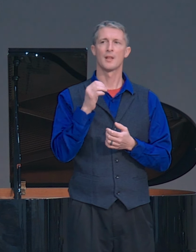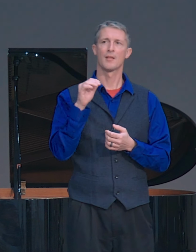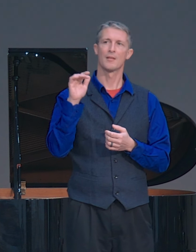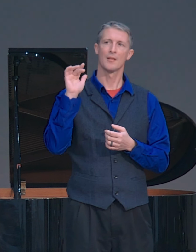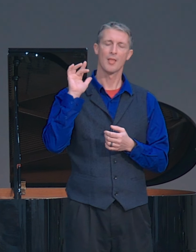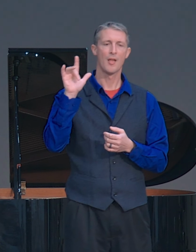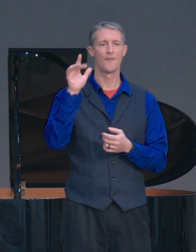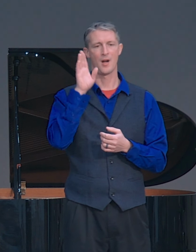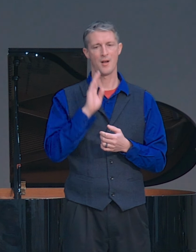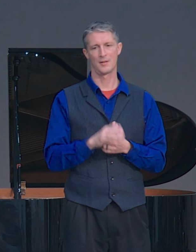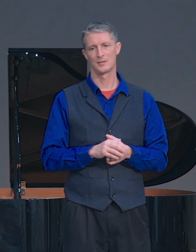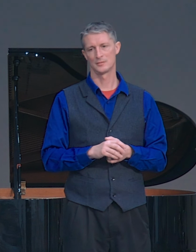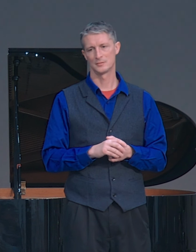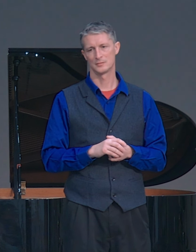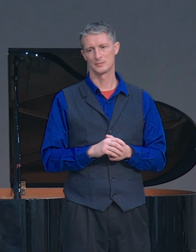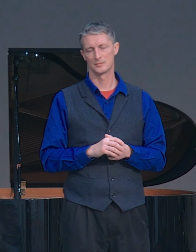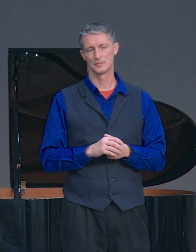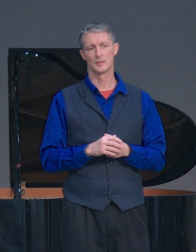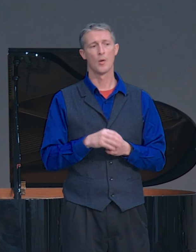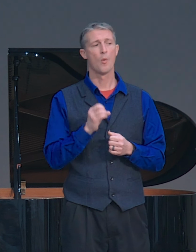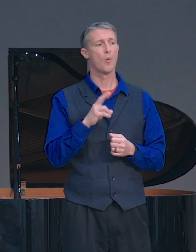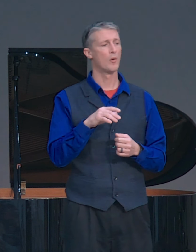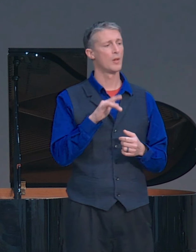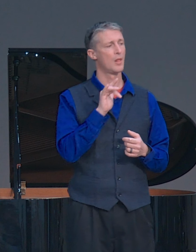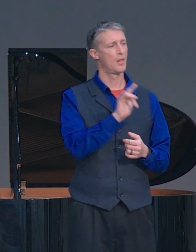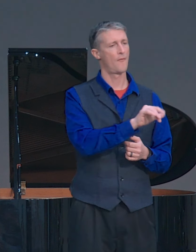It wasn't a love for others that motivated you.